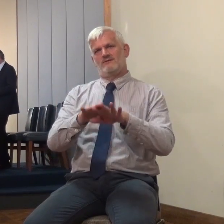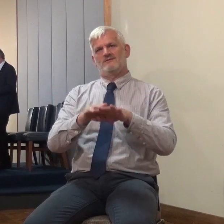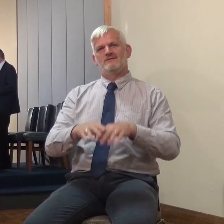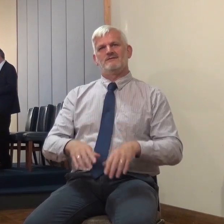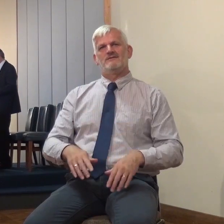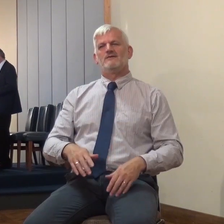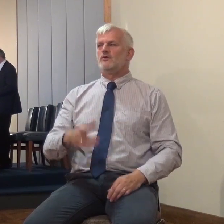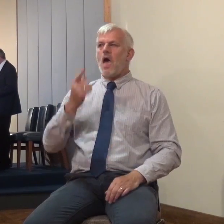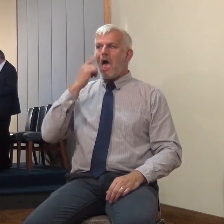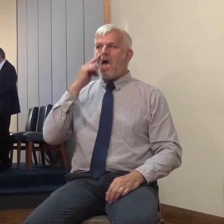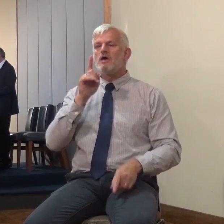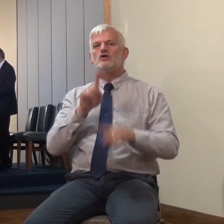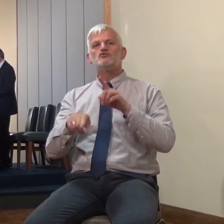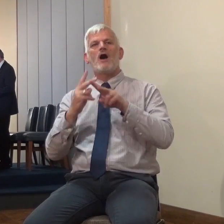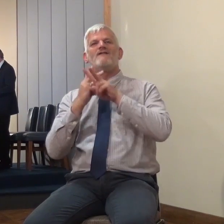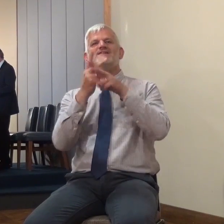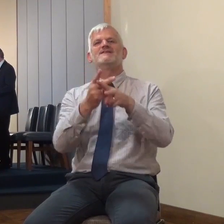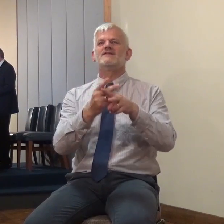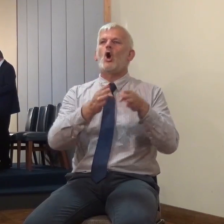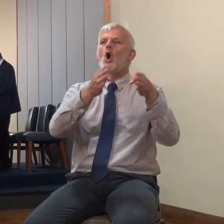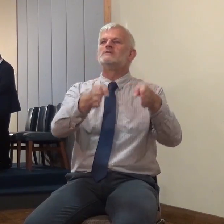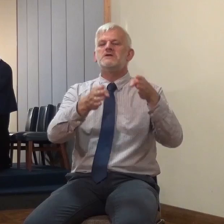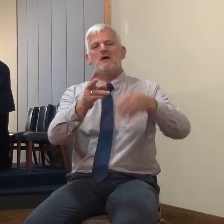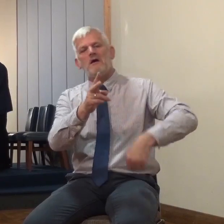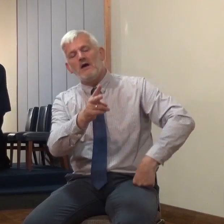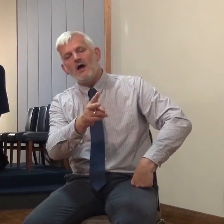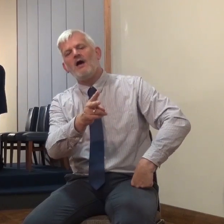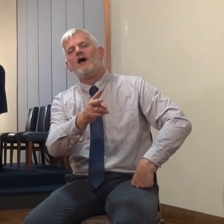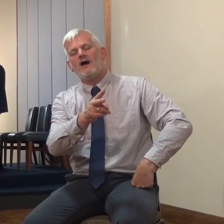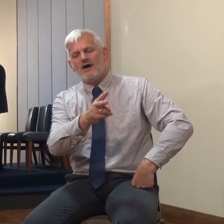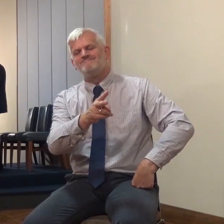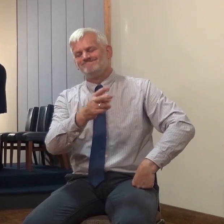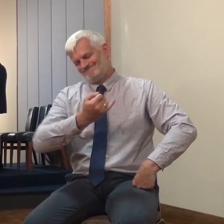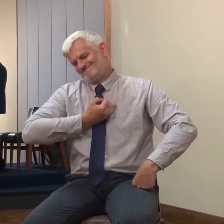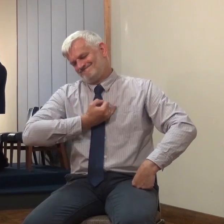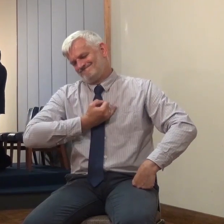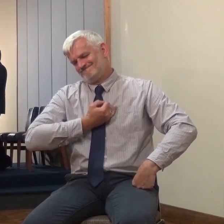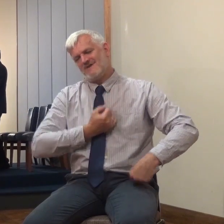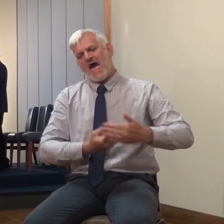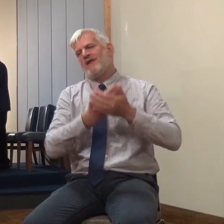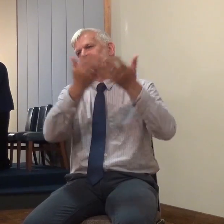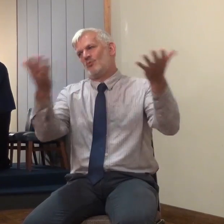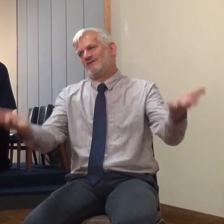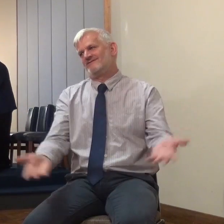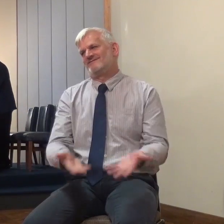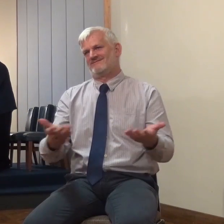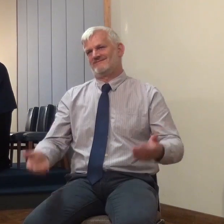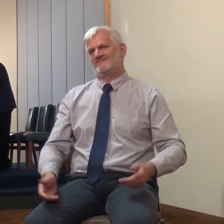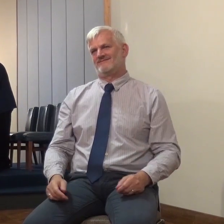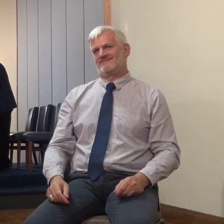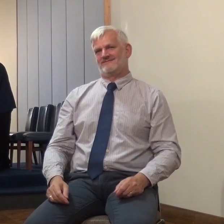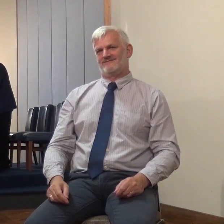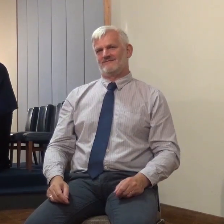doctor's surgery should dispel that notion. Paul called his thorn in the flesh a messenger of Satan.